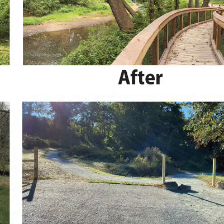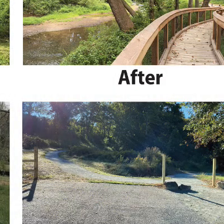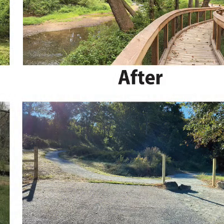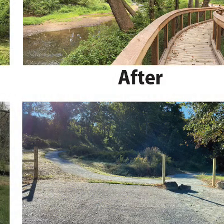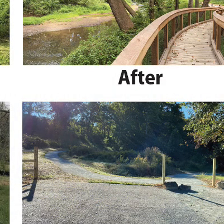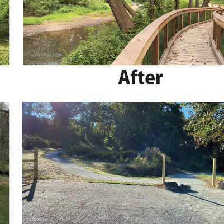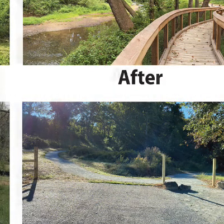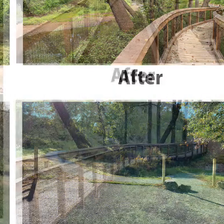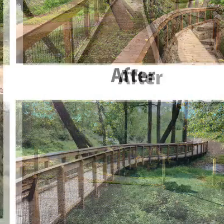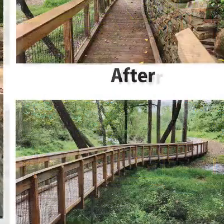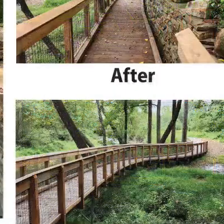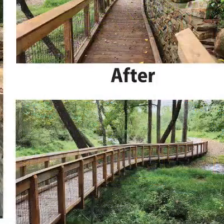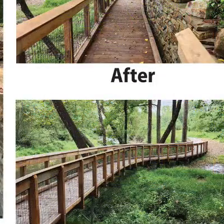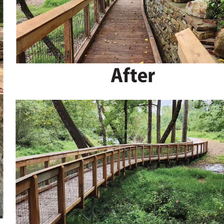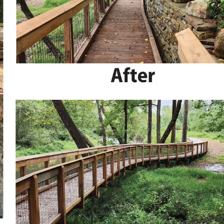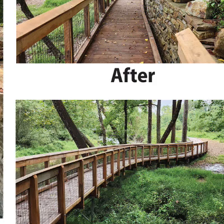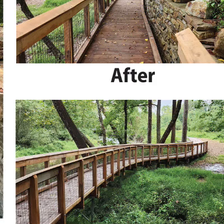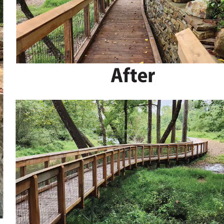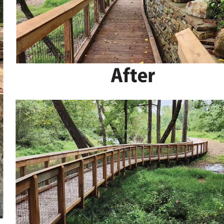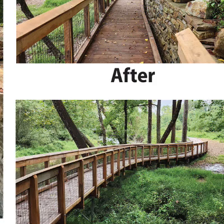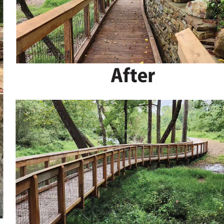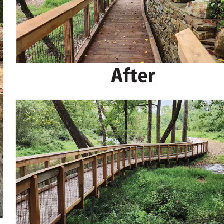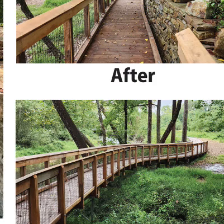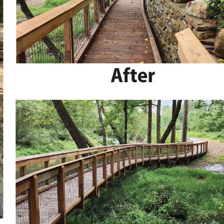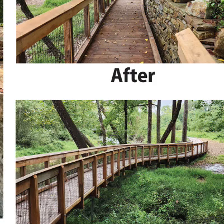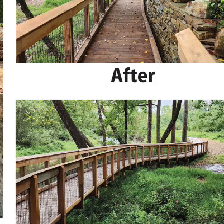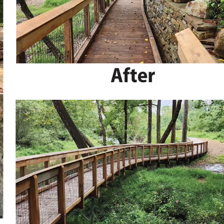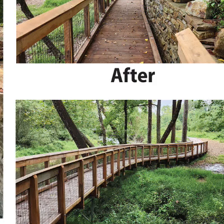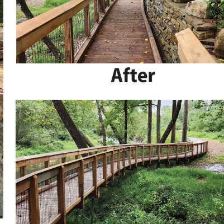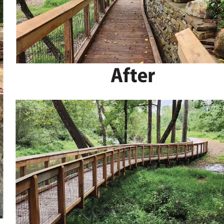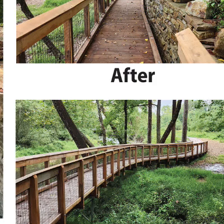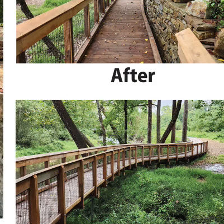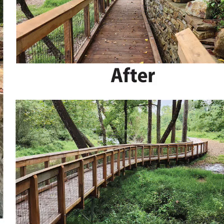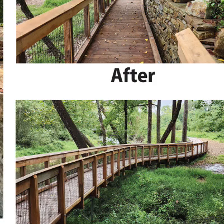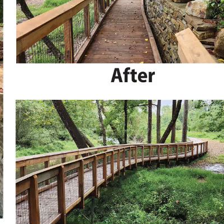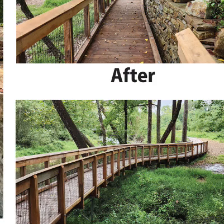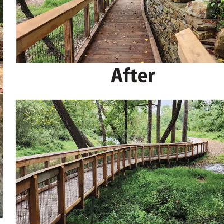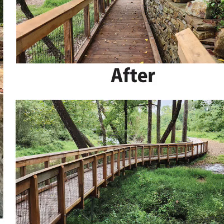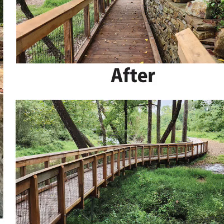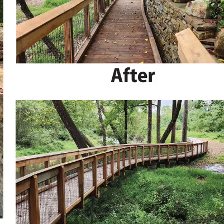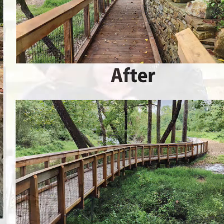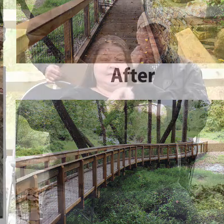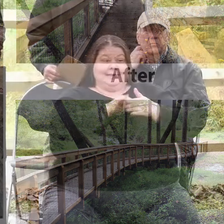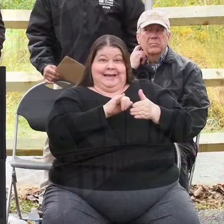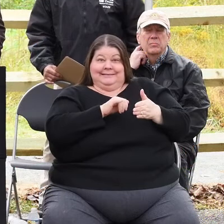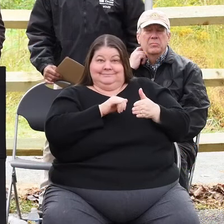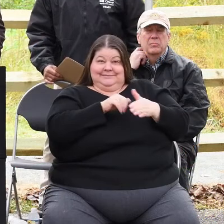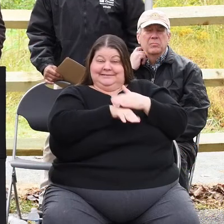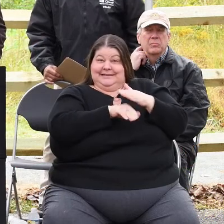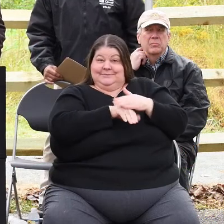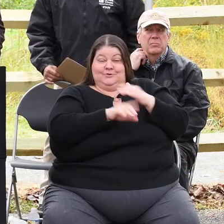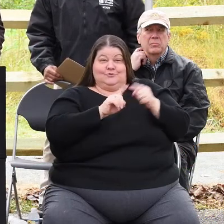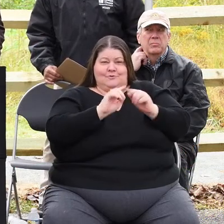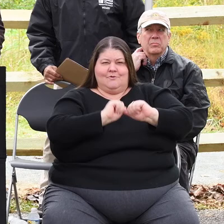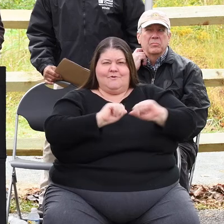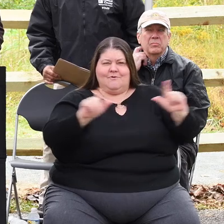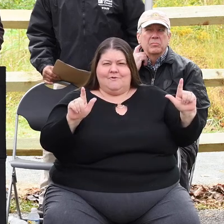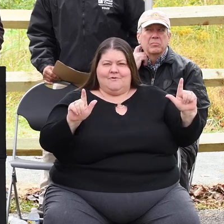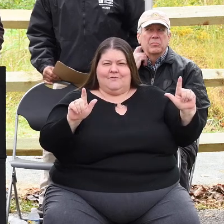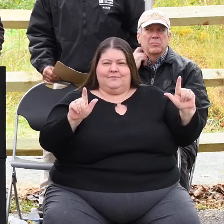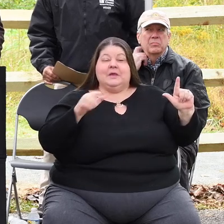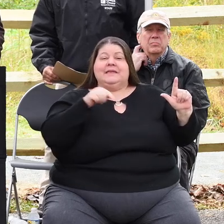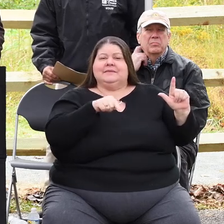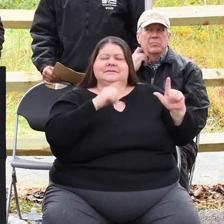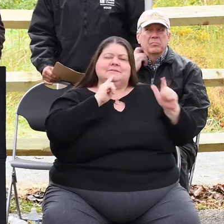and a stone crib wall to create a trail that is accessible to all. This trail is a